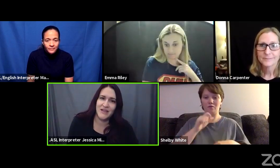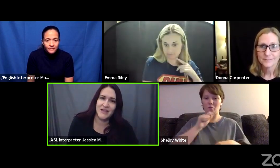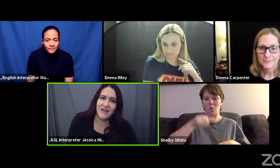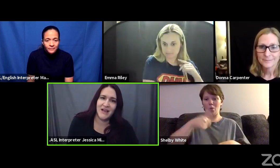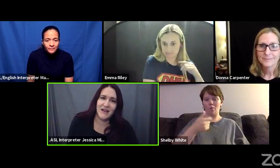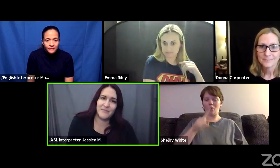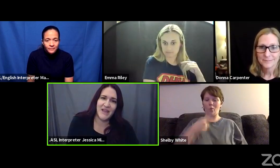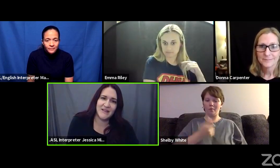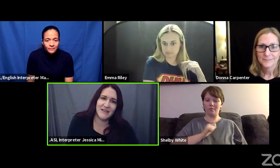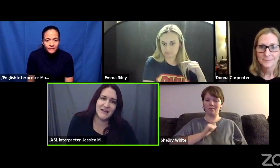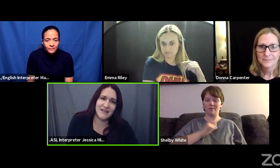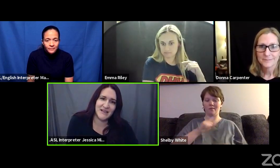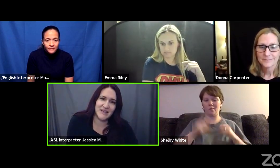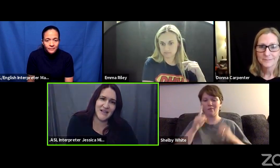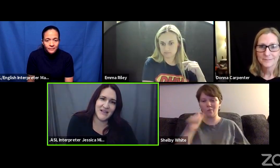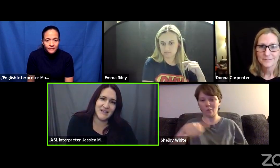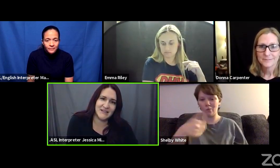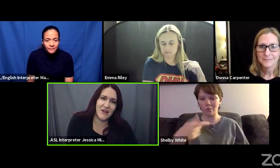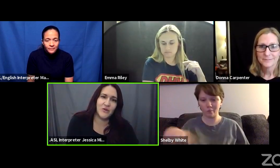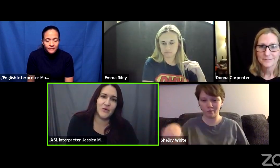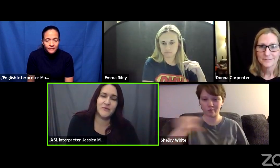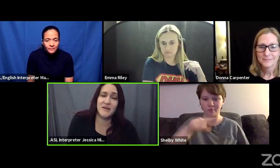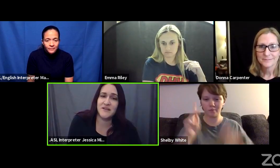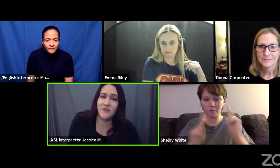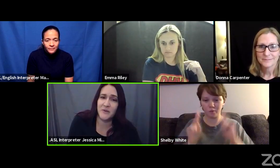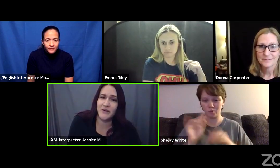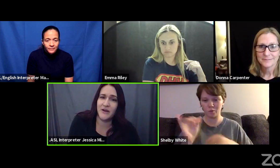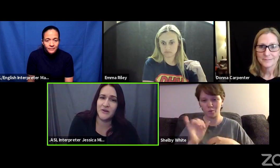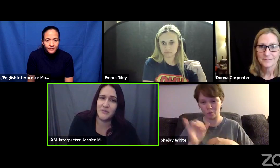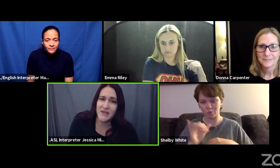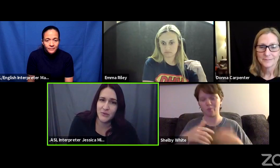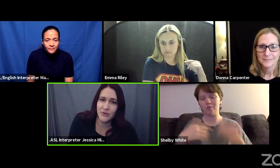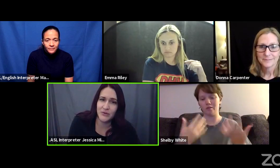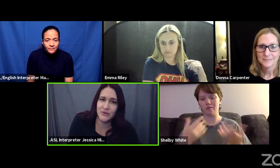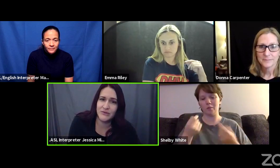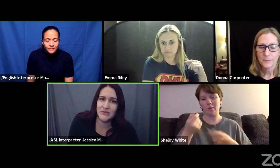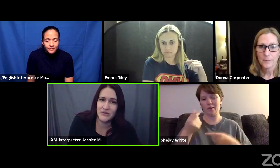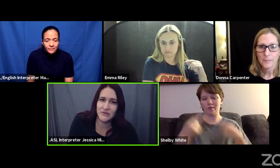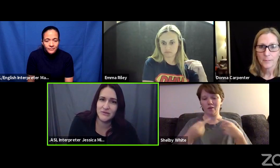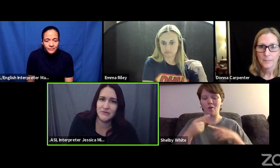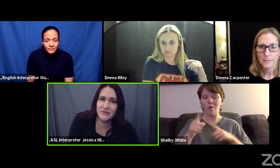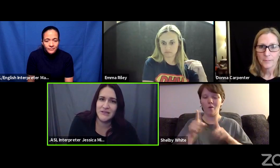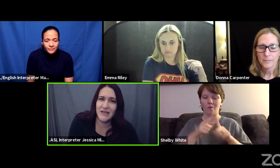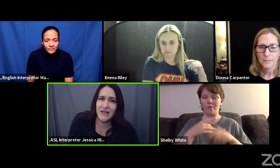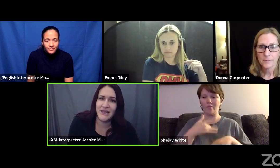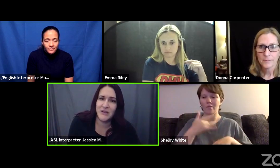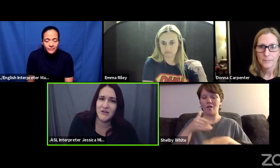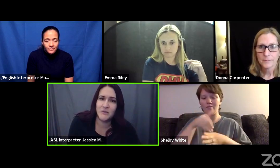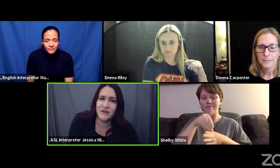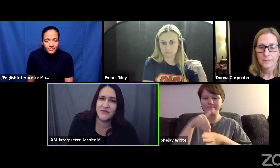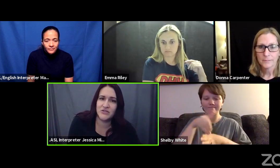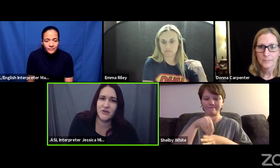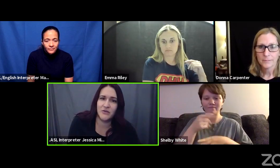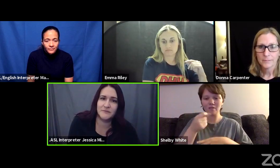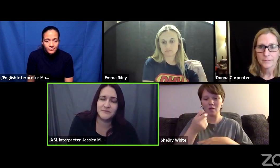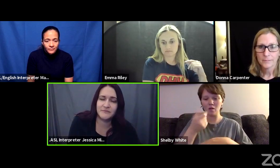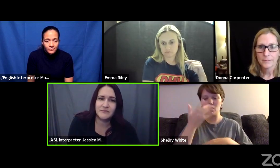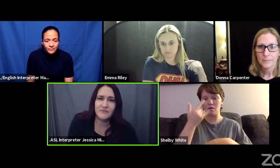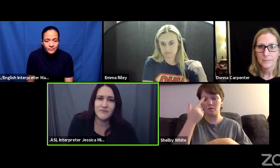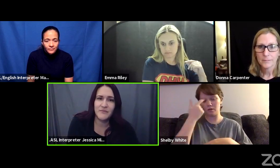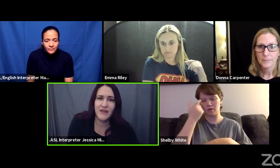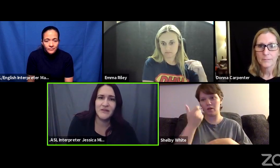label and that identity, not only for myself, but for other people too, it can be a little bit of a